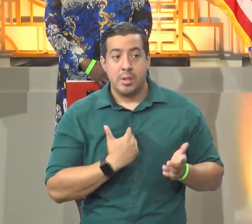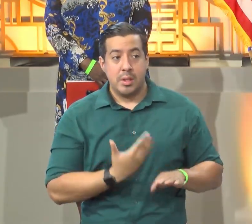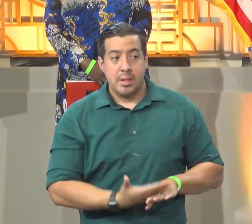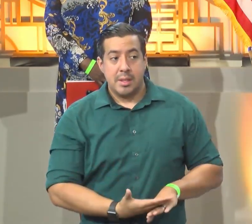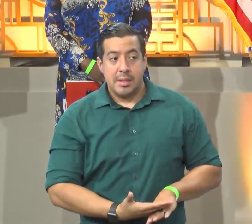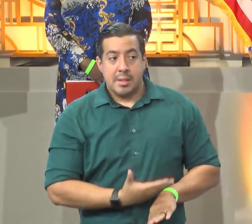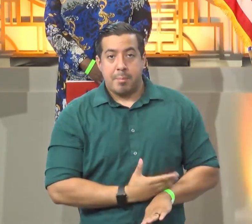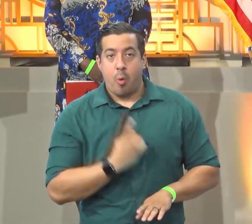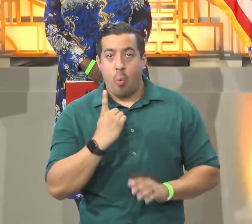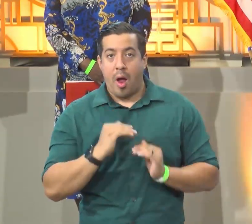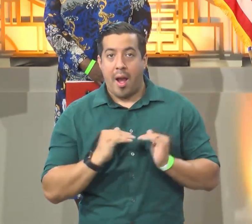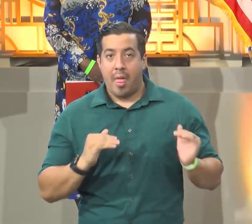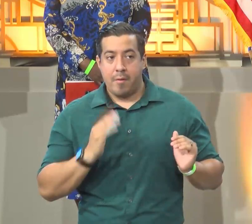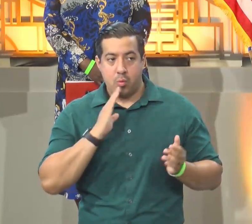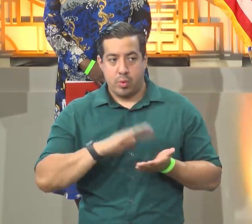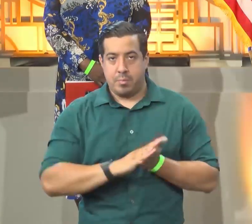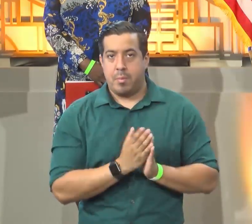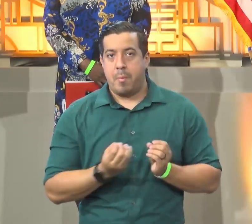1 level.